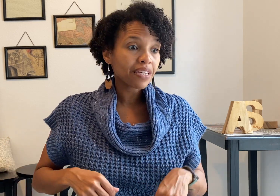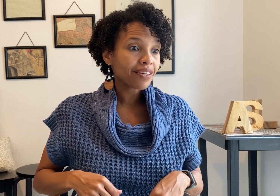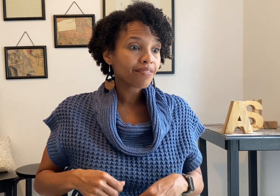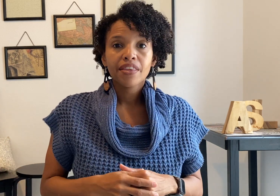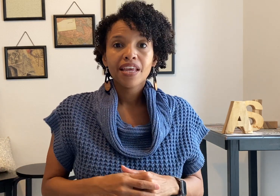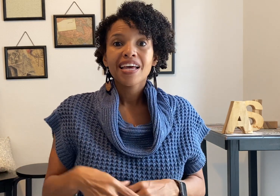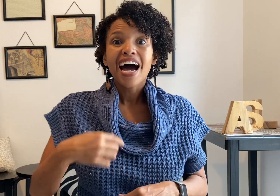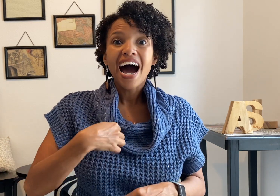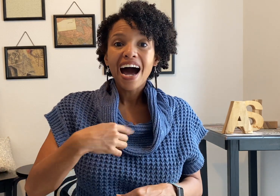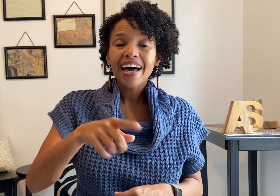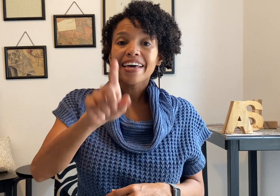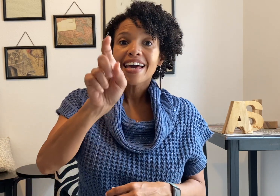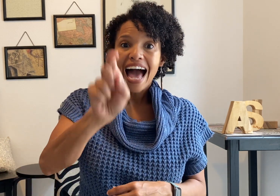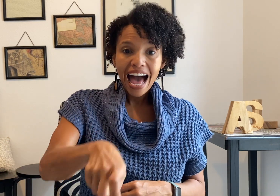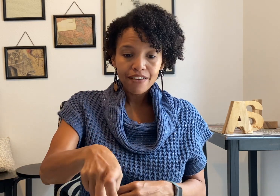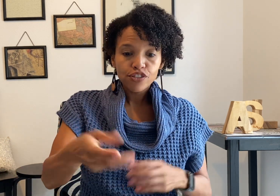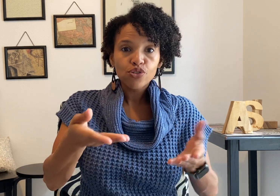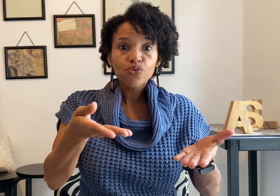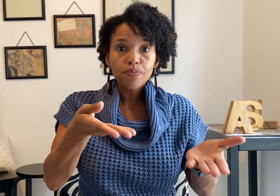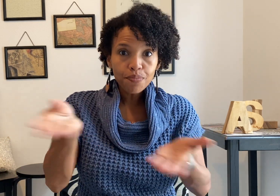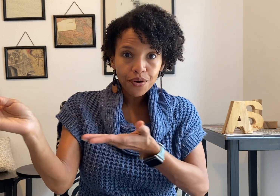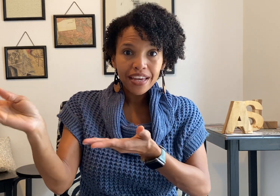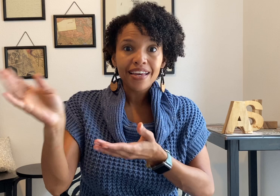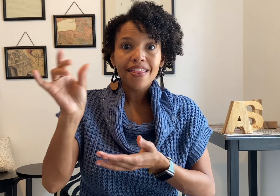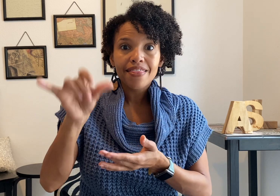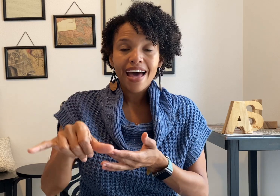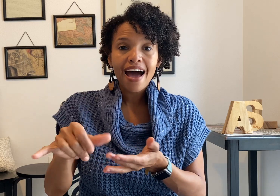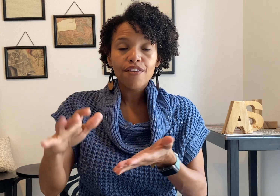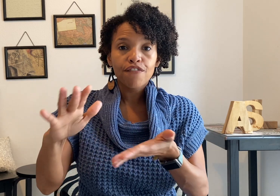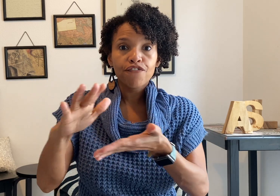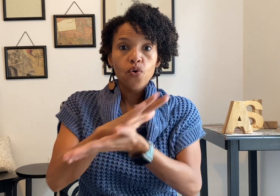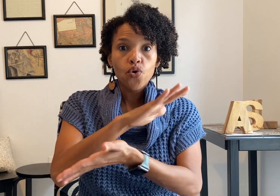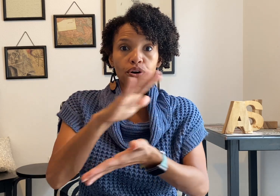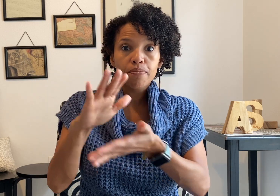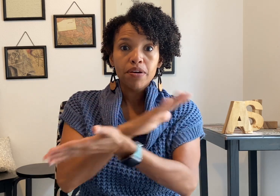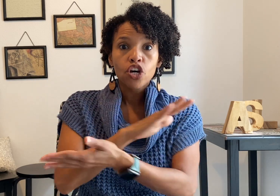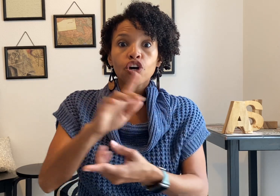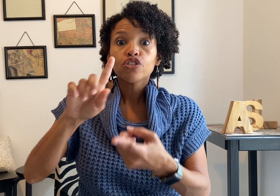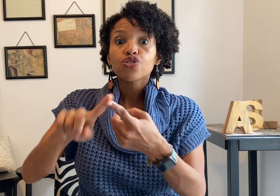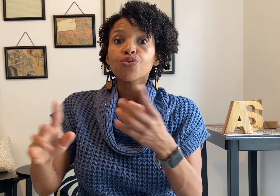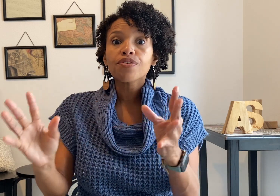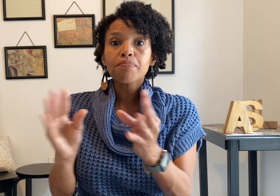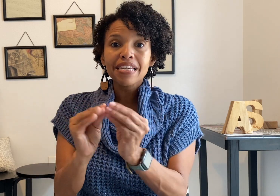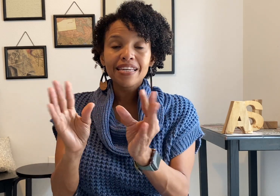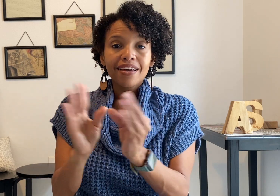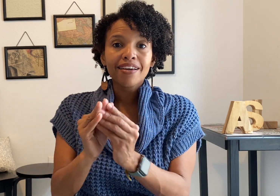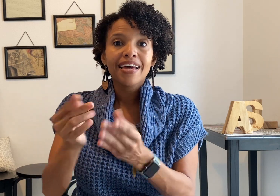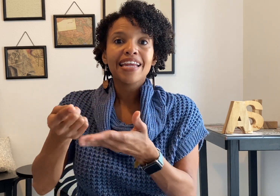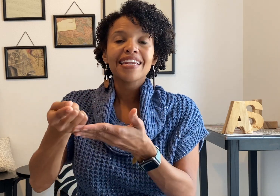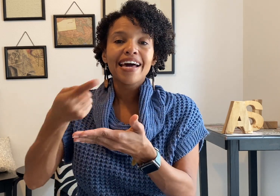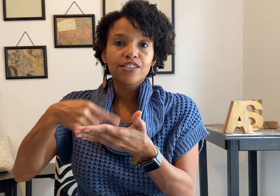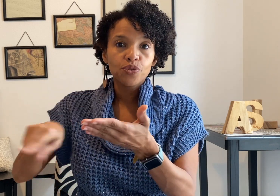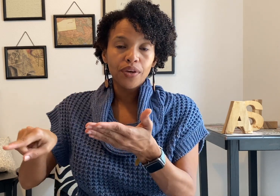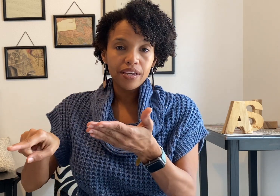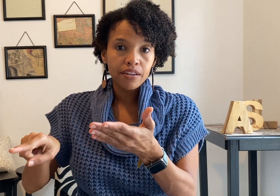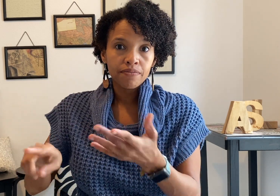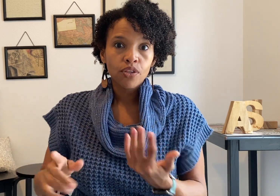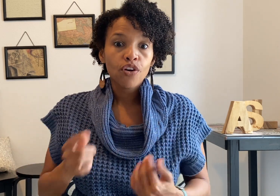be, I have to bring that form to the meeting next week.